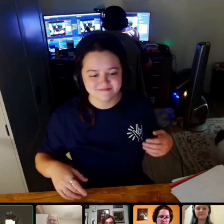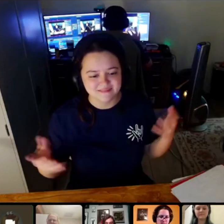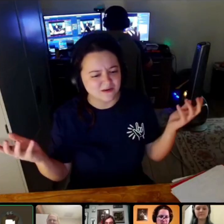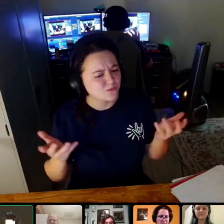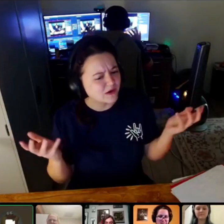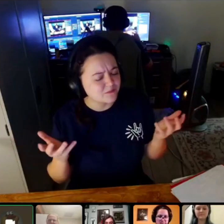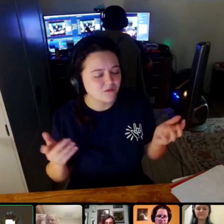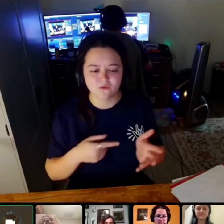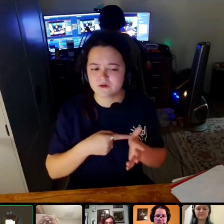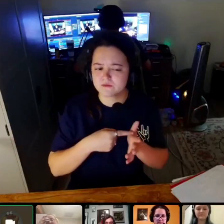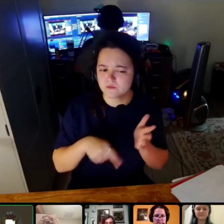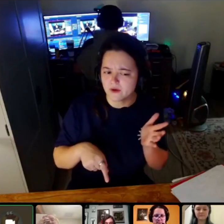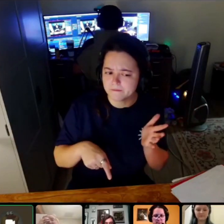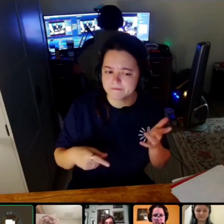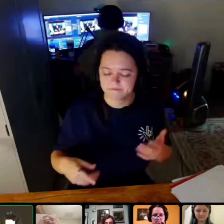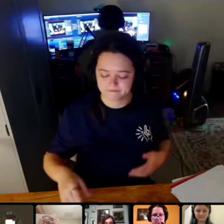Yeah. What or what?